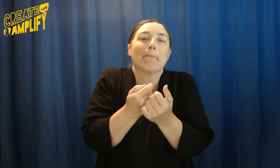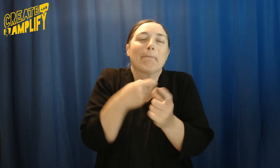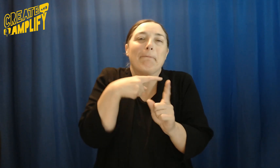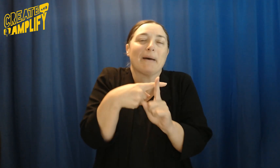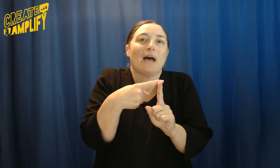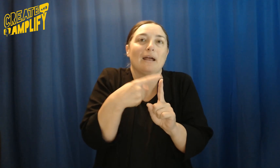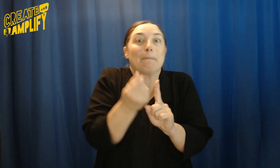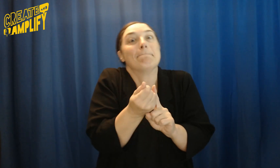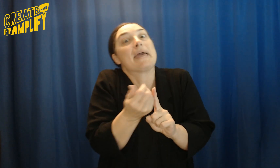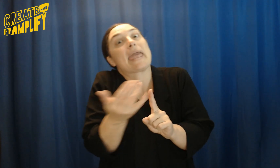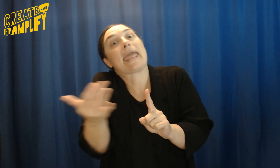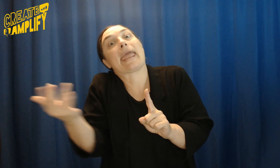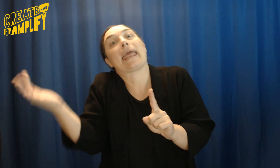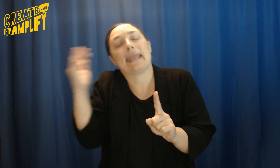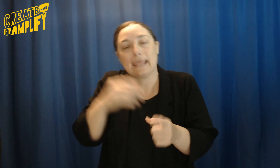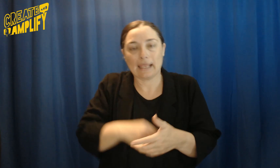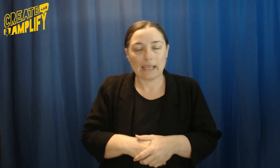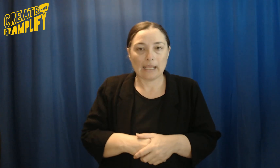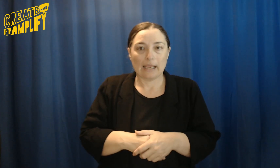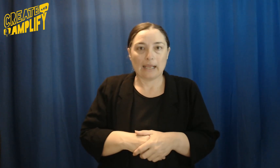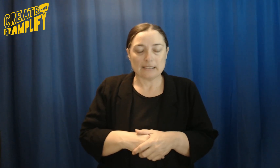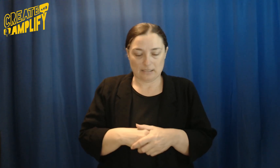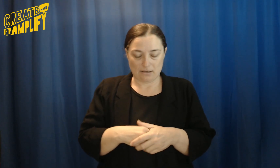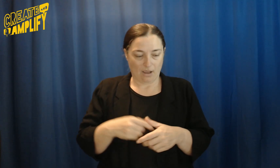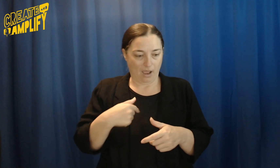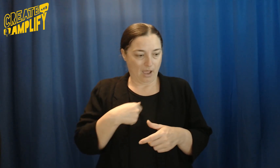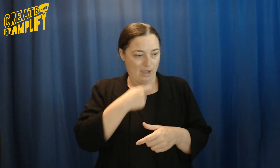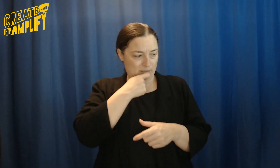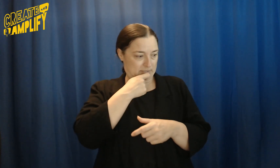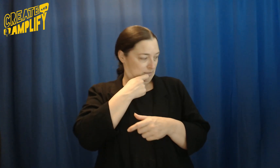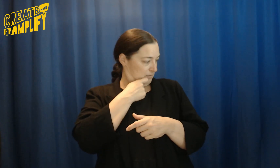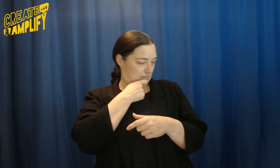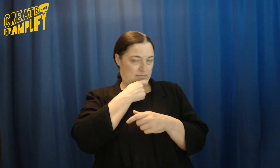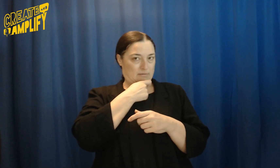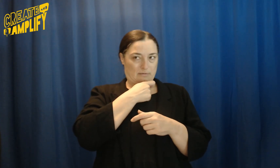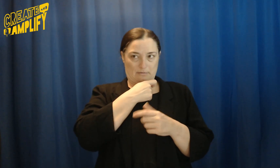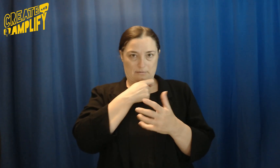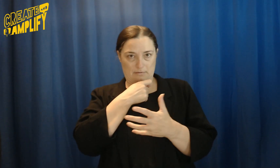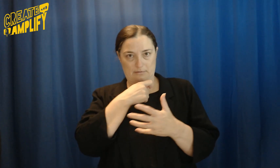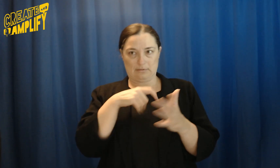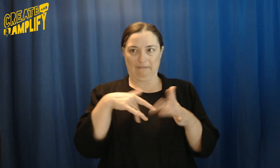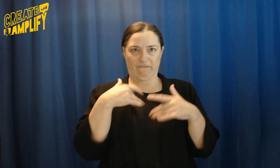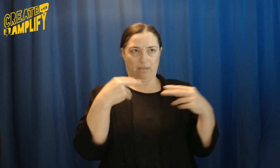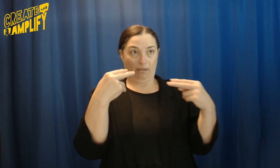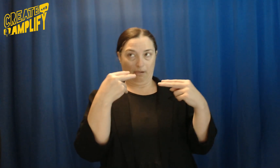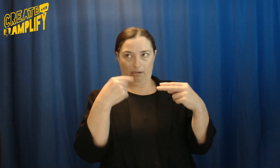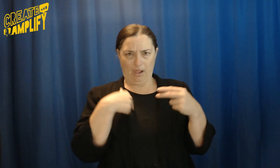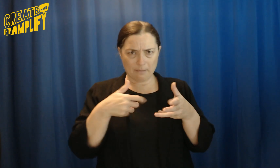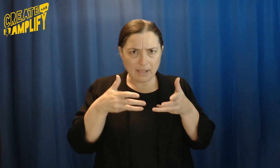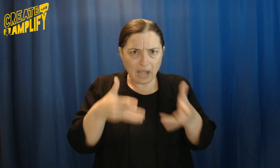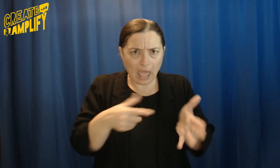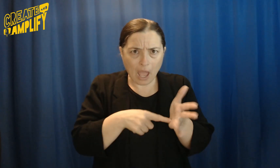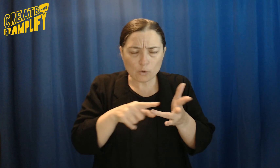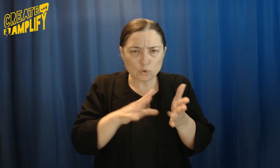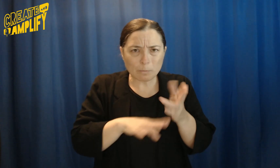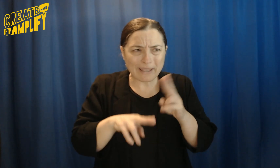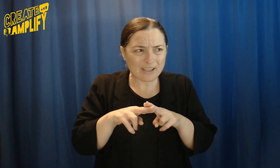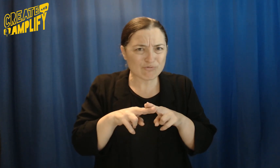felt like, am I allowed to do this? Am I allowed to be a parent? Like this whole thing set up for people who are not